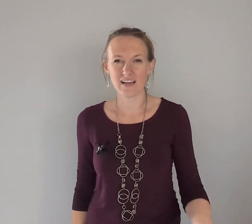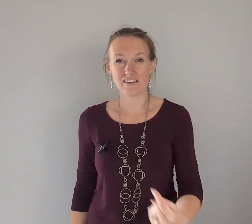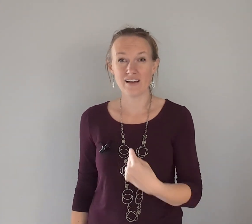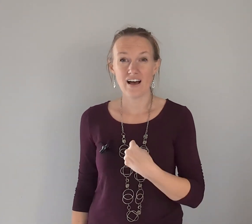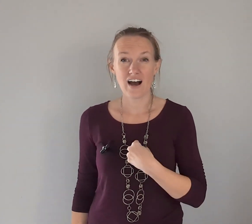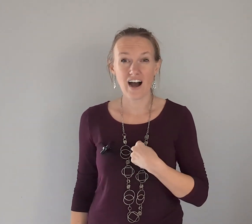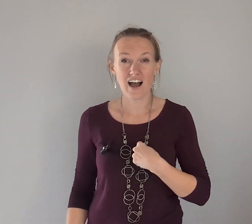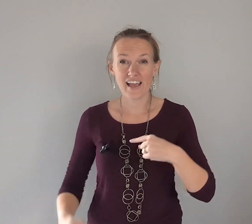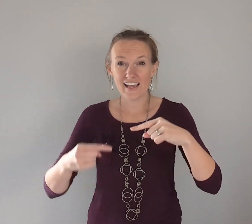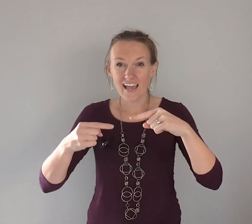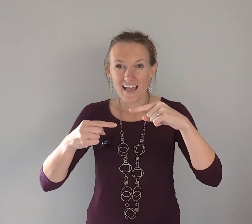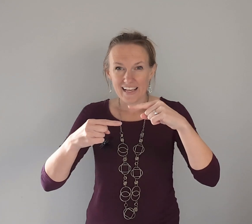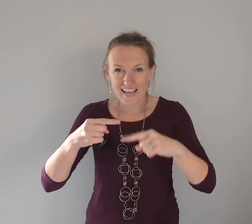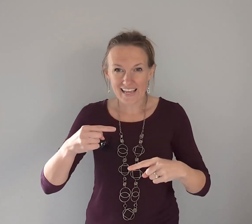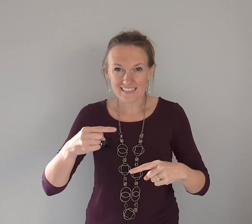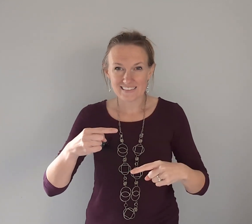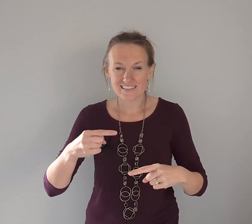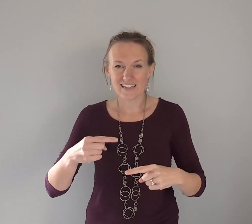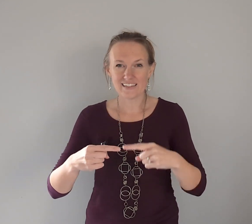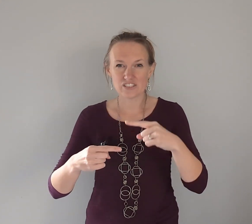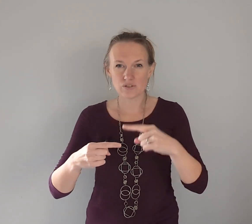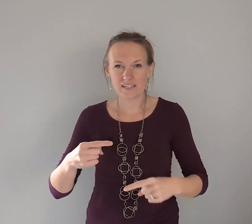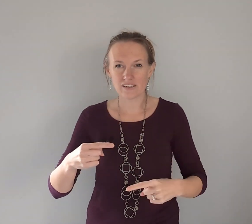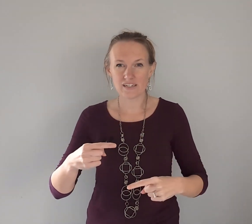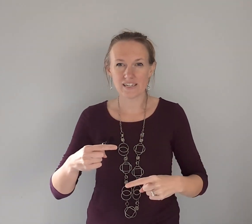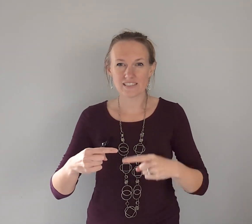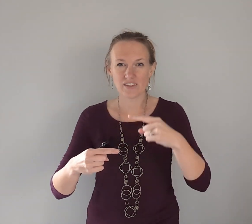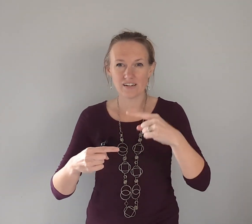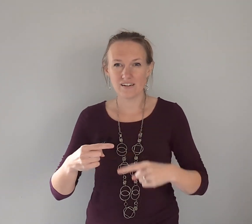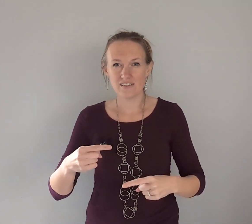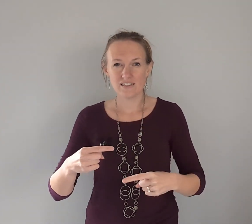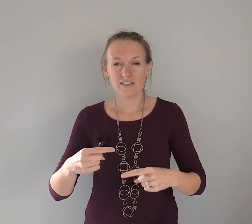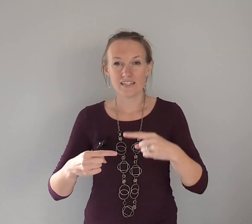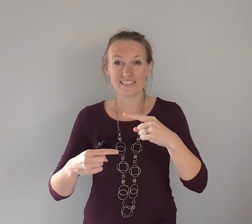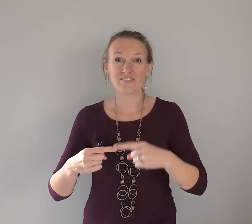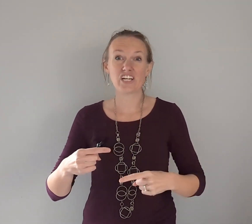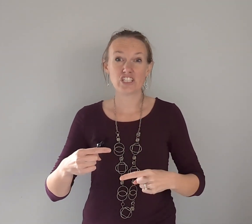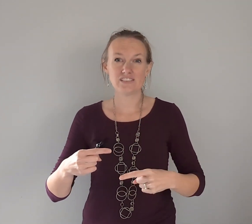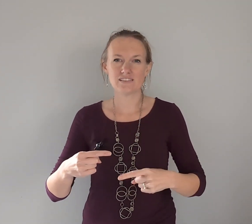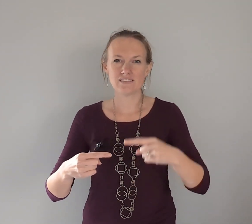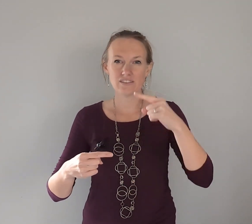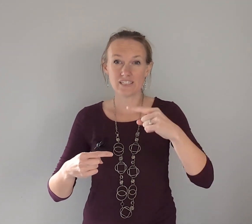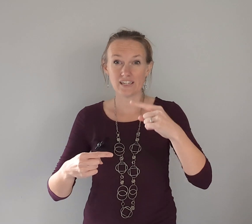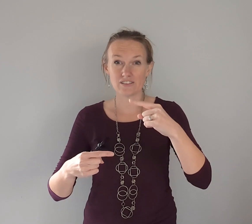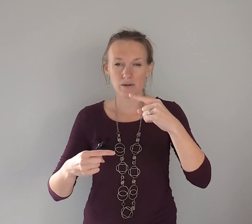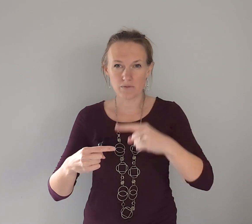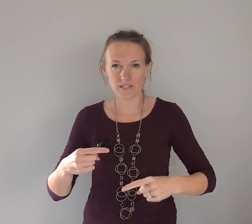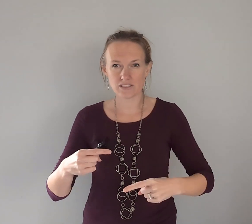life. I can't. Okay, you're striking your index fingers. So you're taking your dominant one and